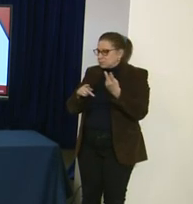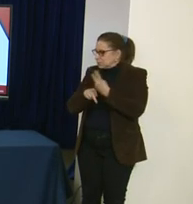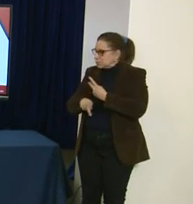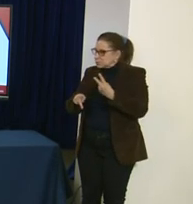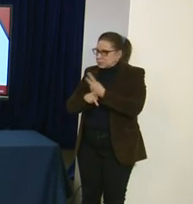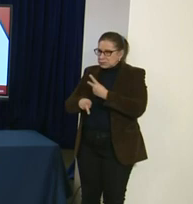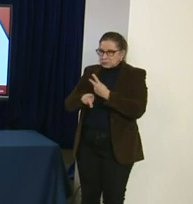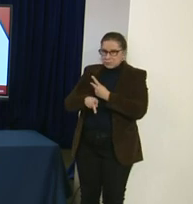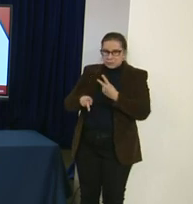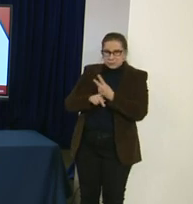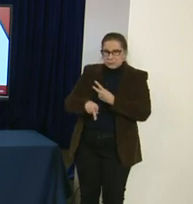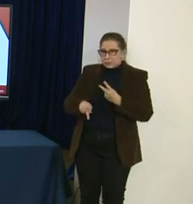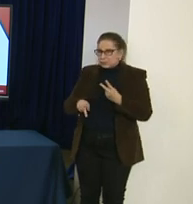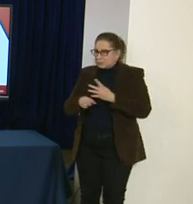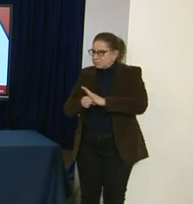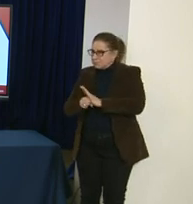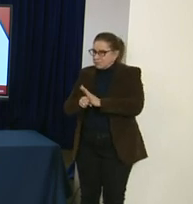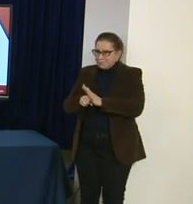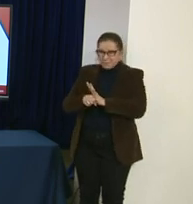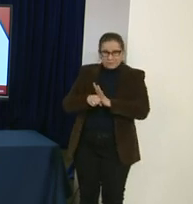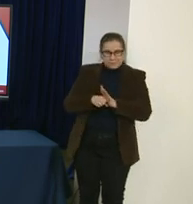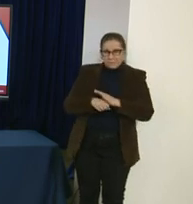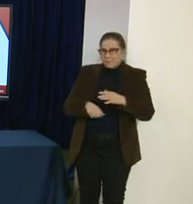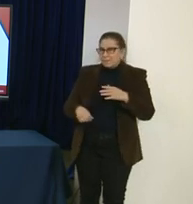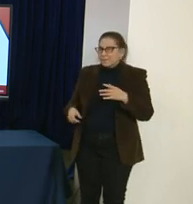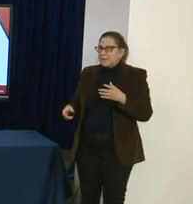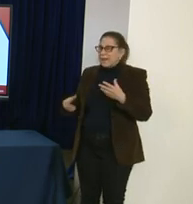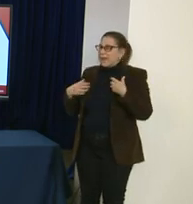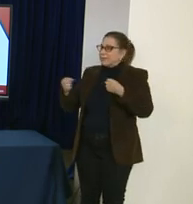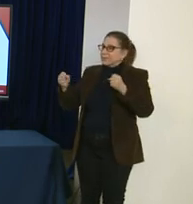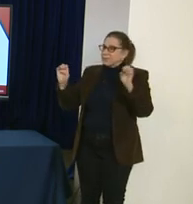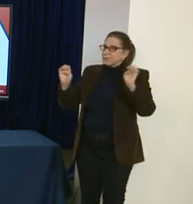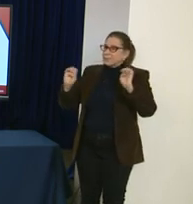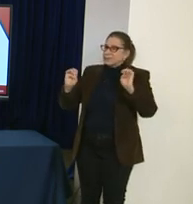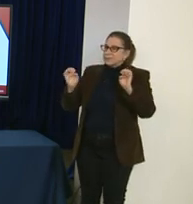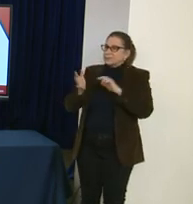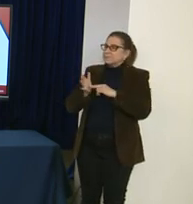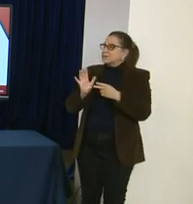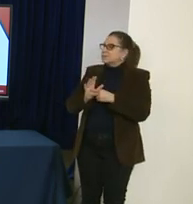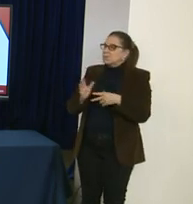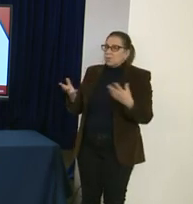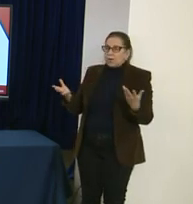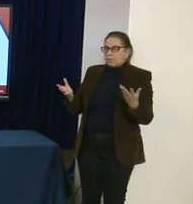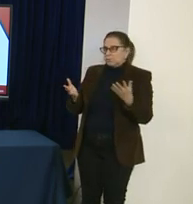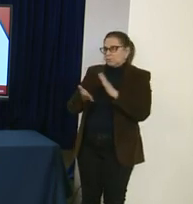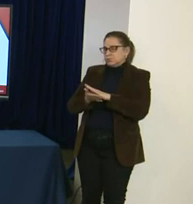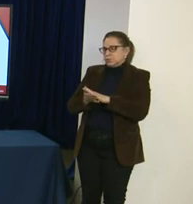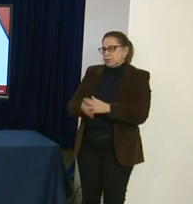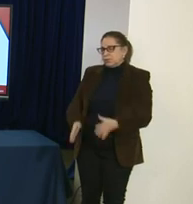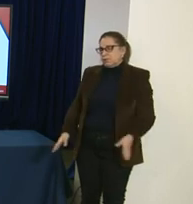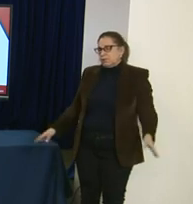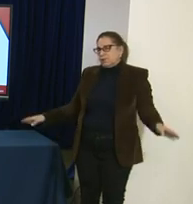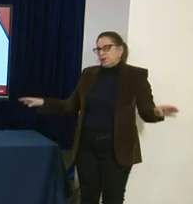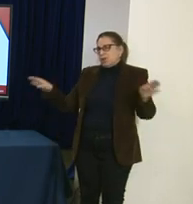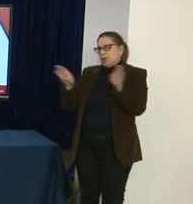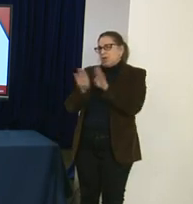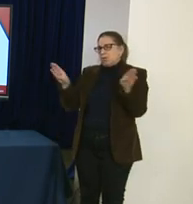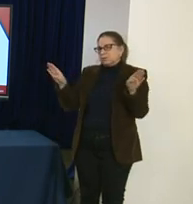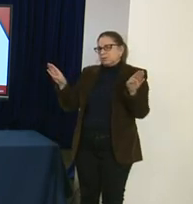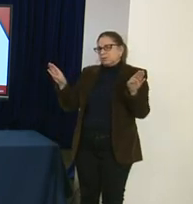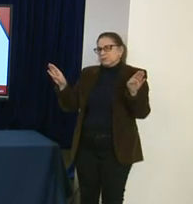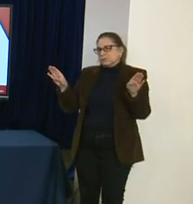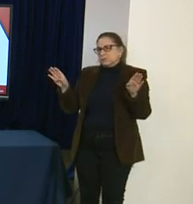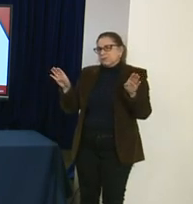means that the school buildings will remain closed except for our meal sites. Students will continue